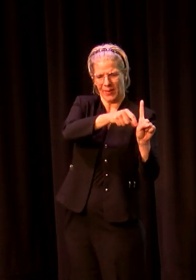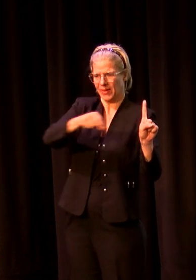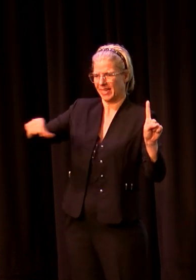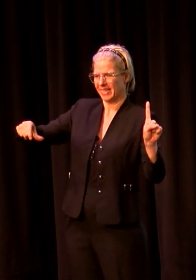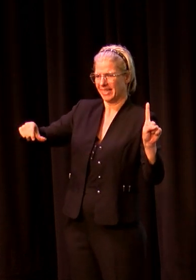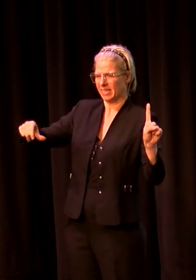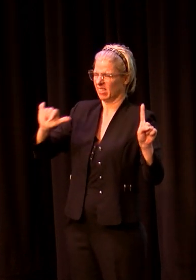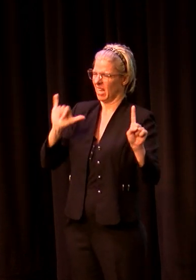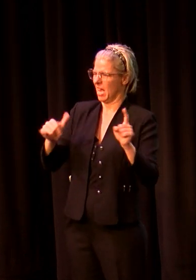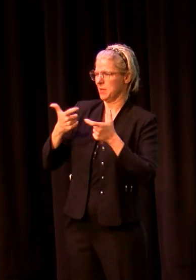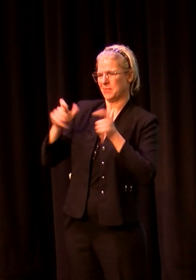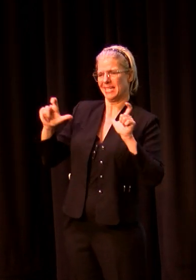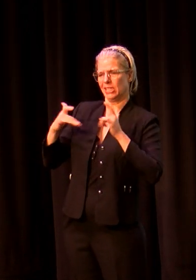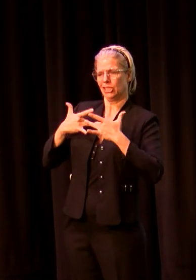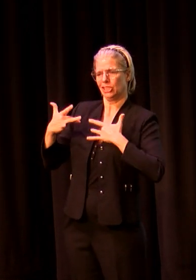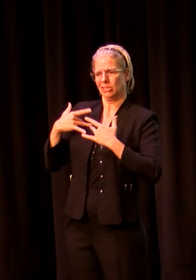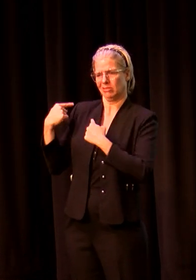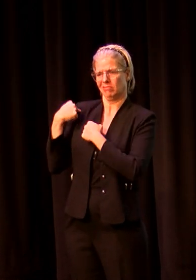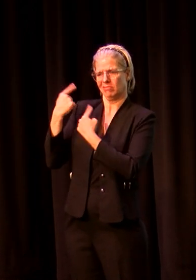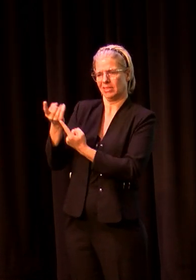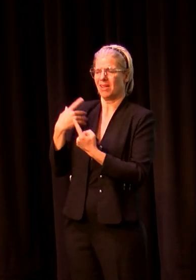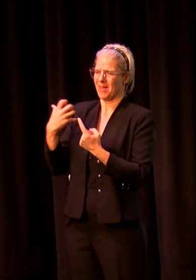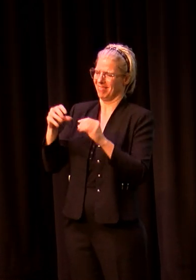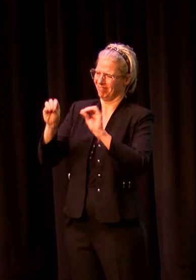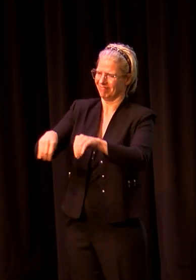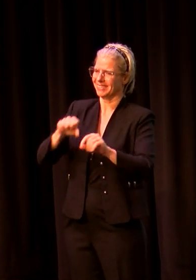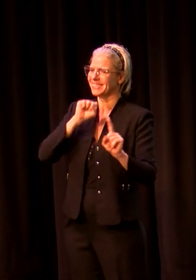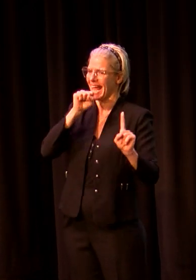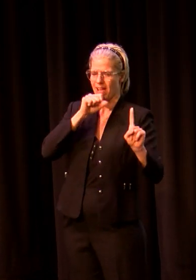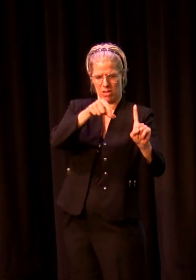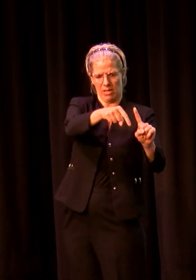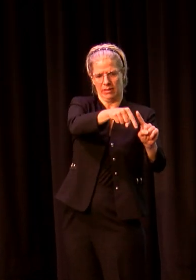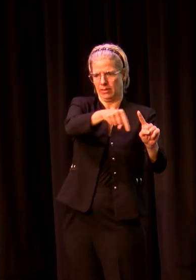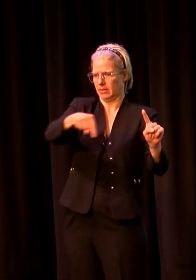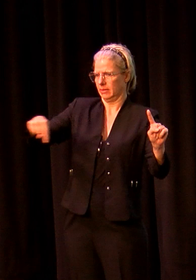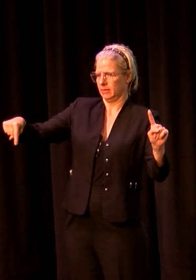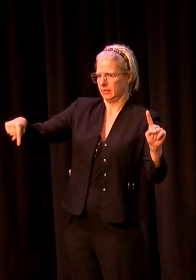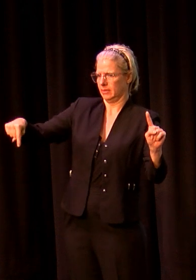have, that we would like sidewalks put in around where the jail is so folks can walk to